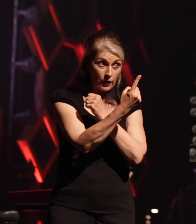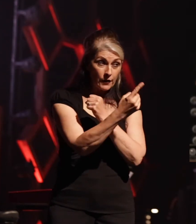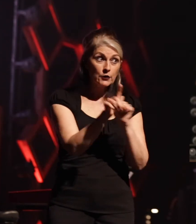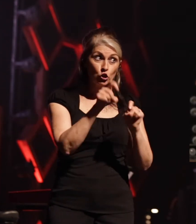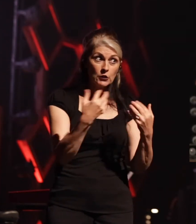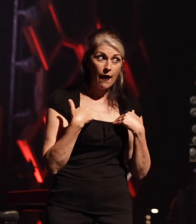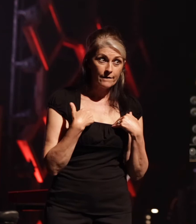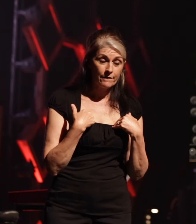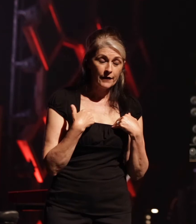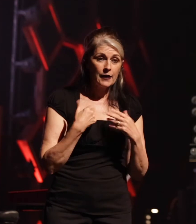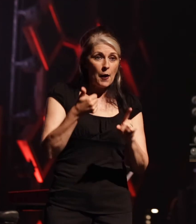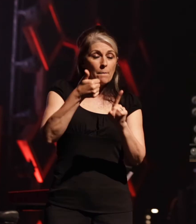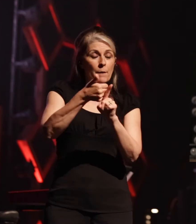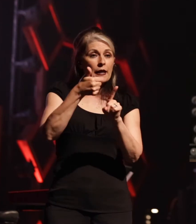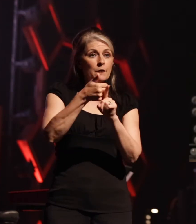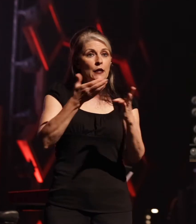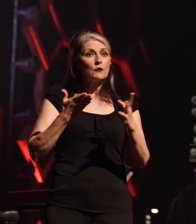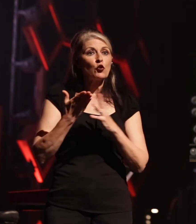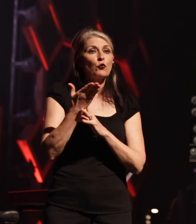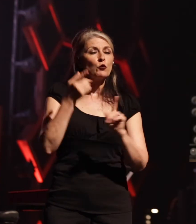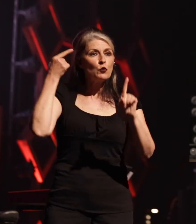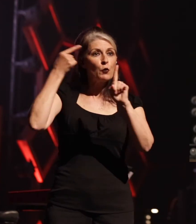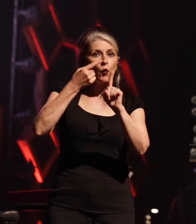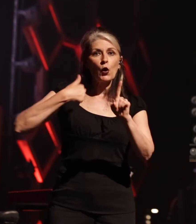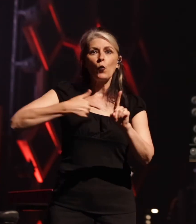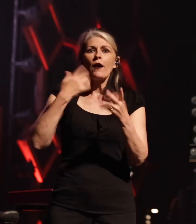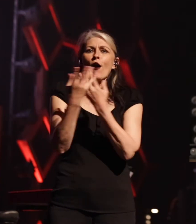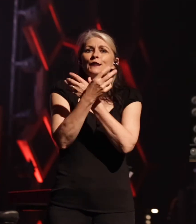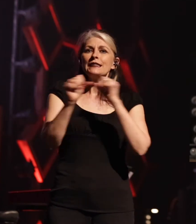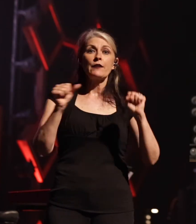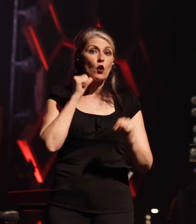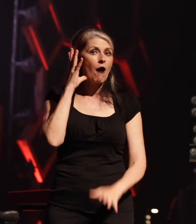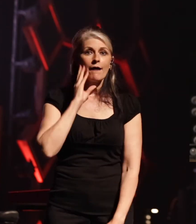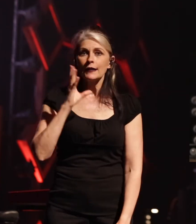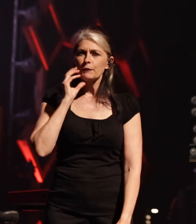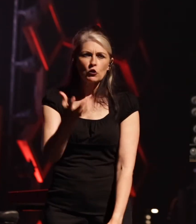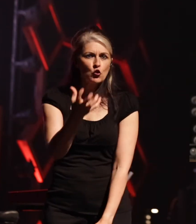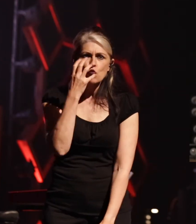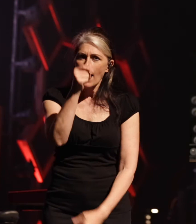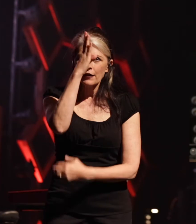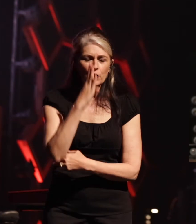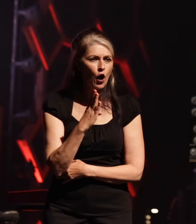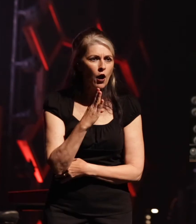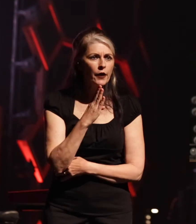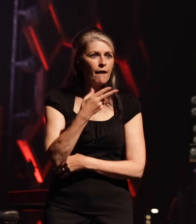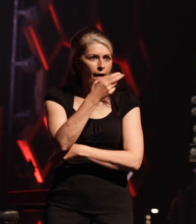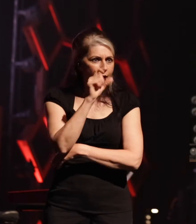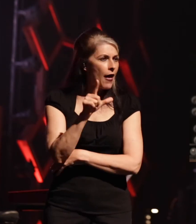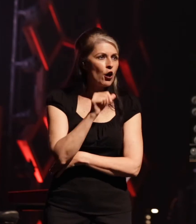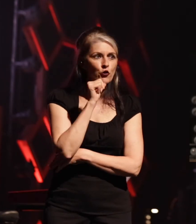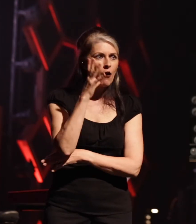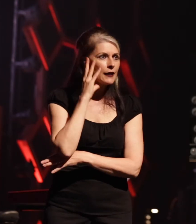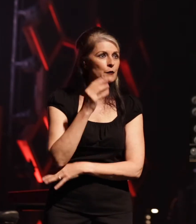he brings us through to the point that we're saved and we will not experience the wrath of God. We're not going to experience hell for those who call upon the name